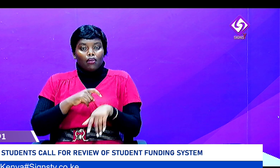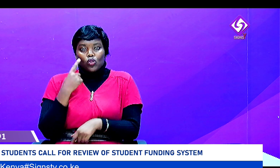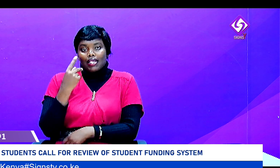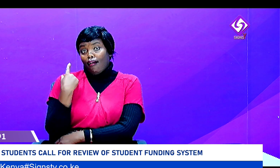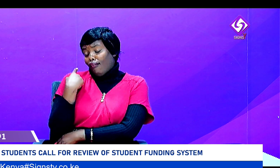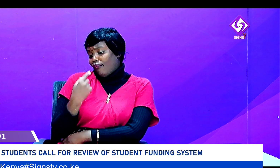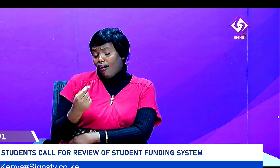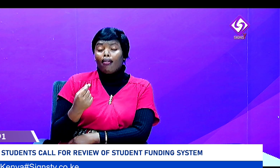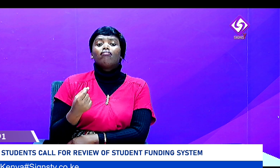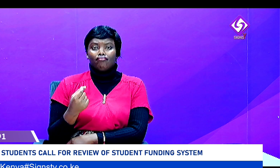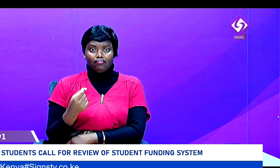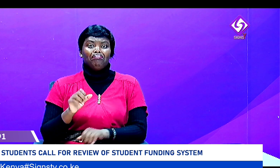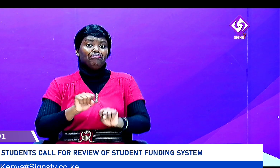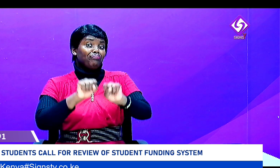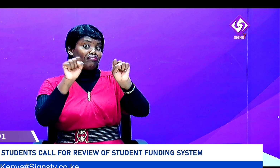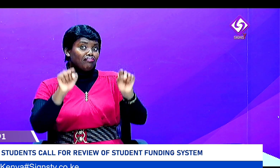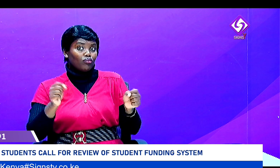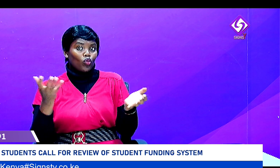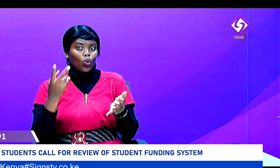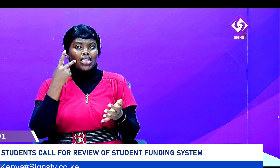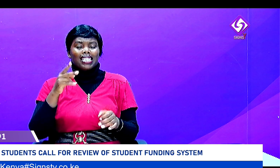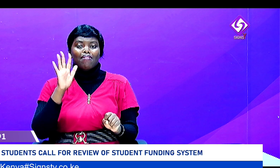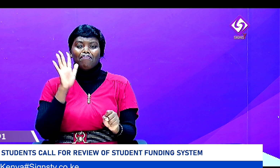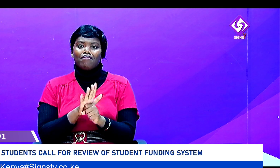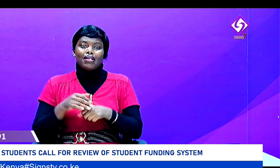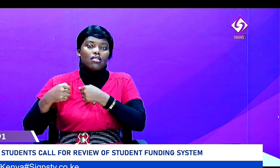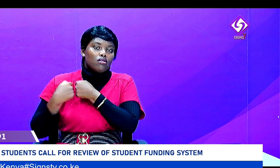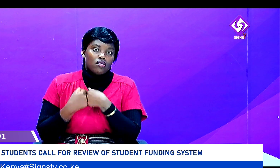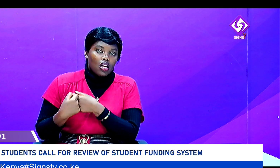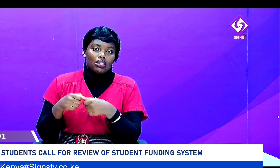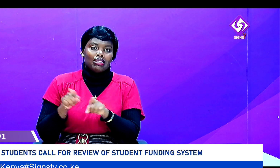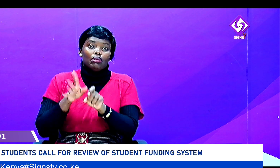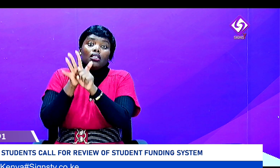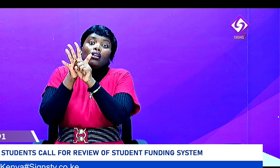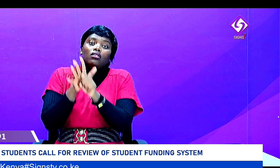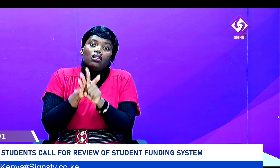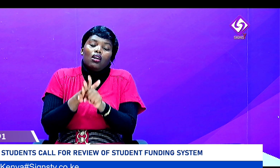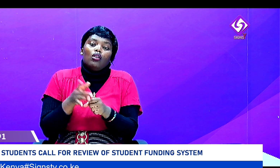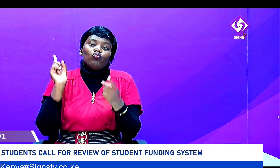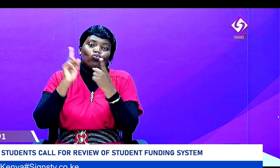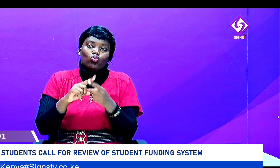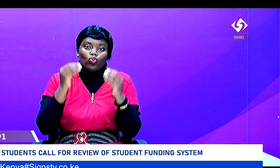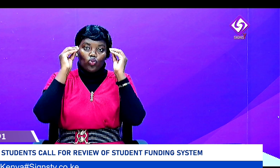They claim the current system has numerous challenges and is discriminatory towards students